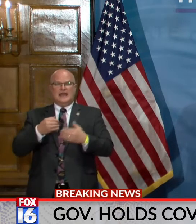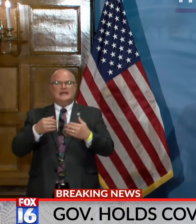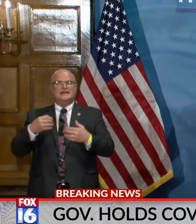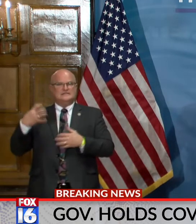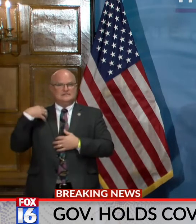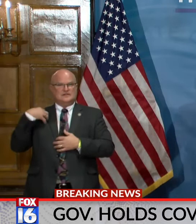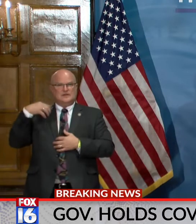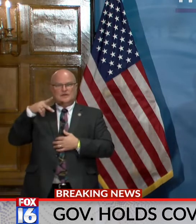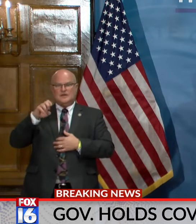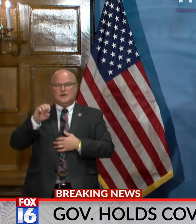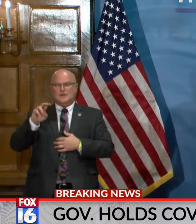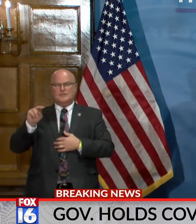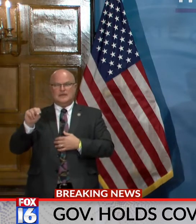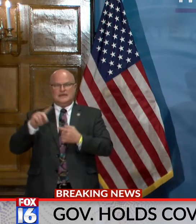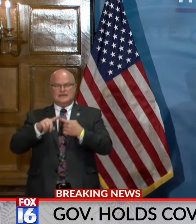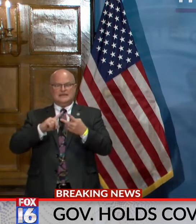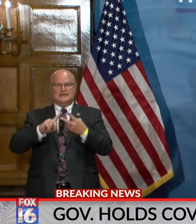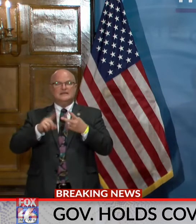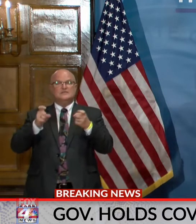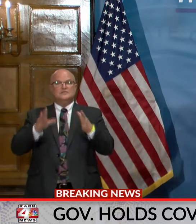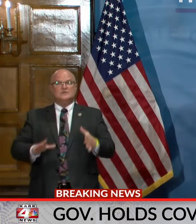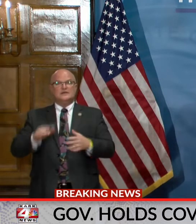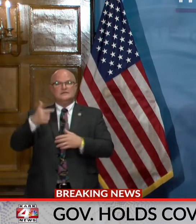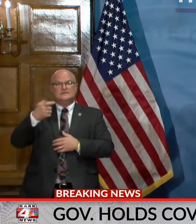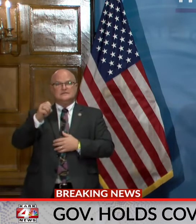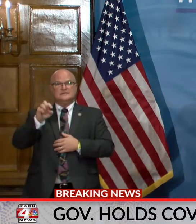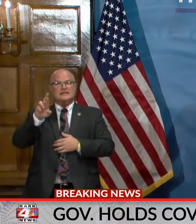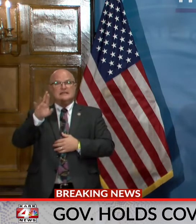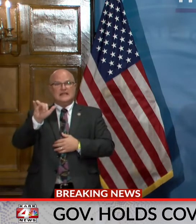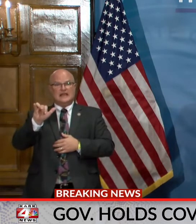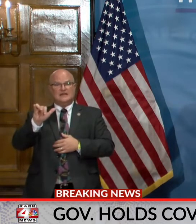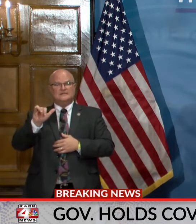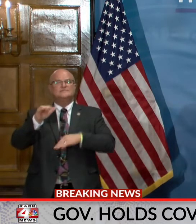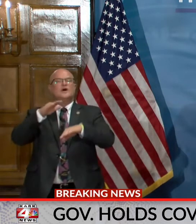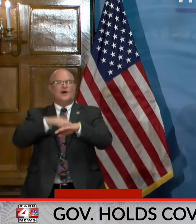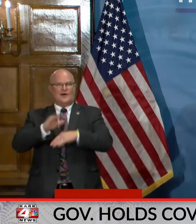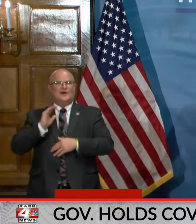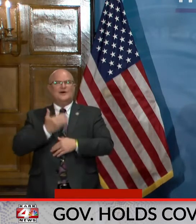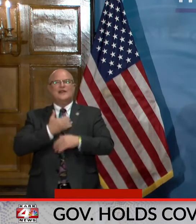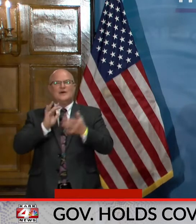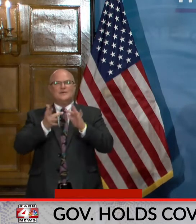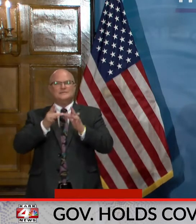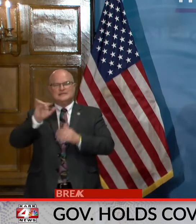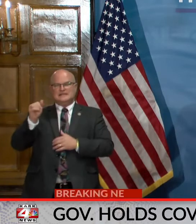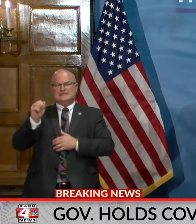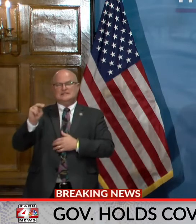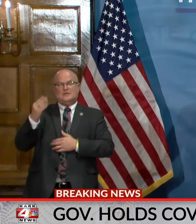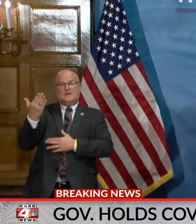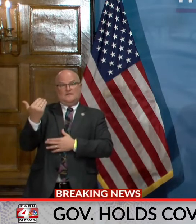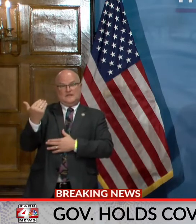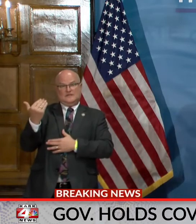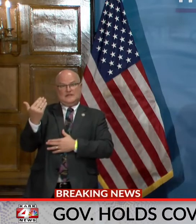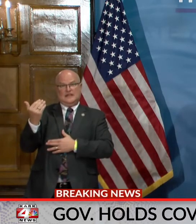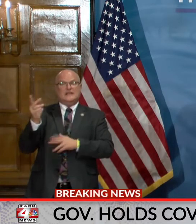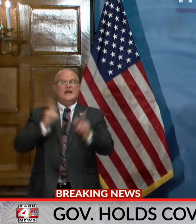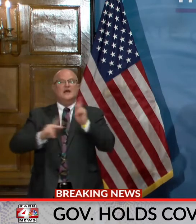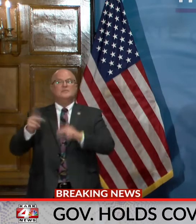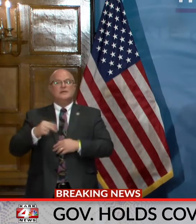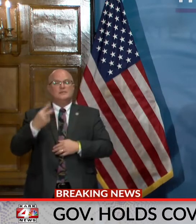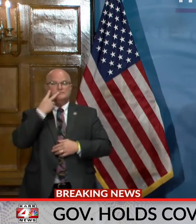Penn and Director Gary will be presented on our website by January 15th so that everyone